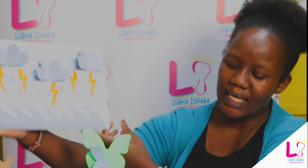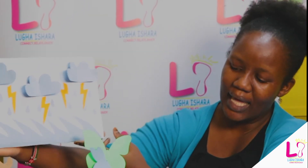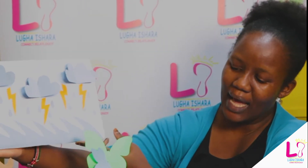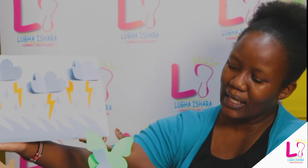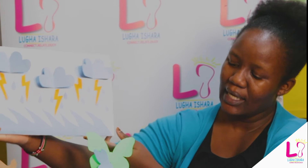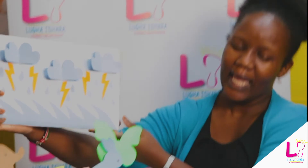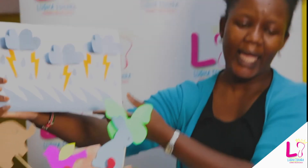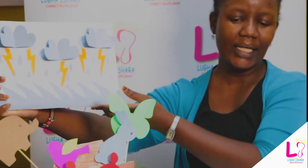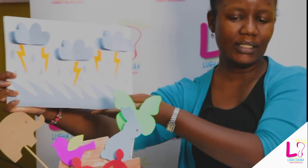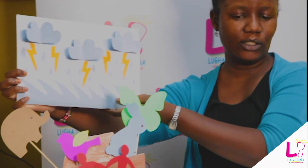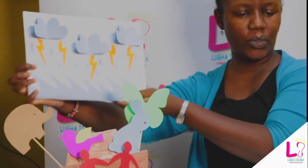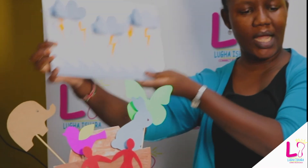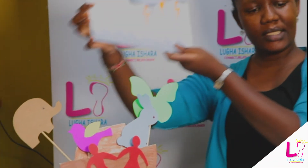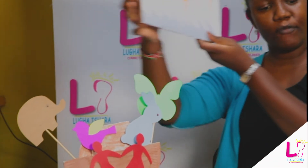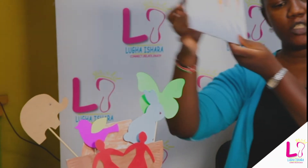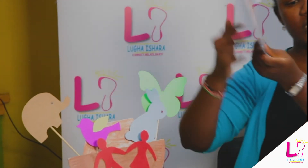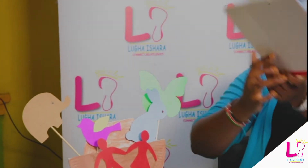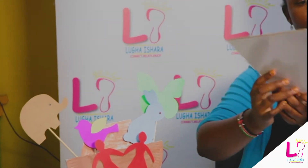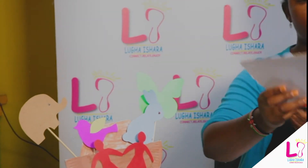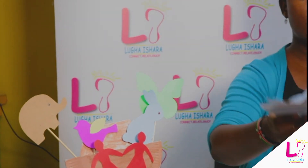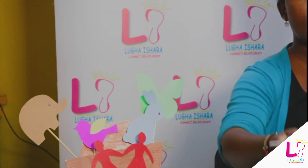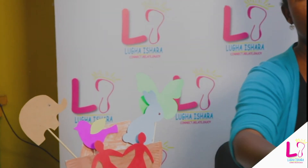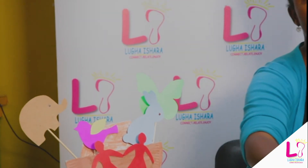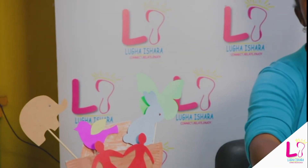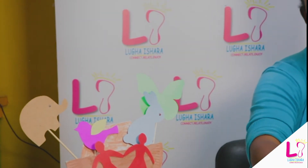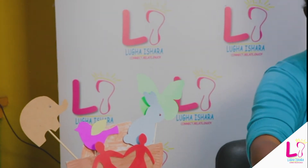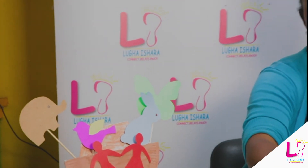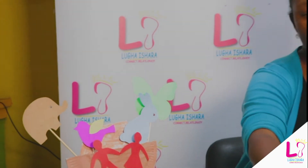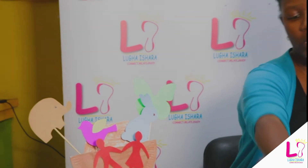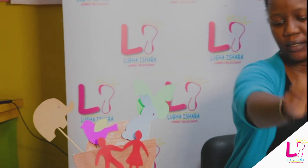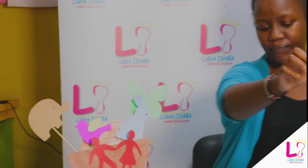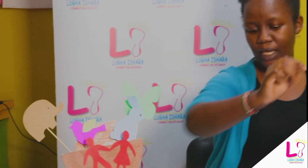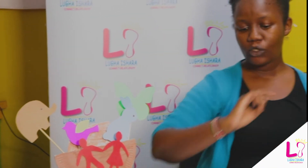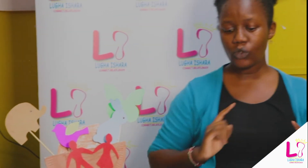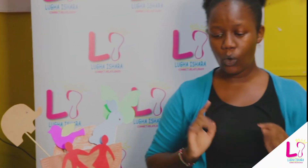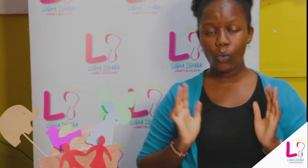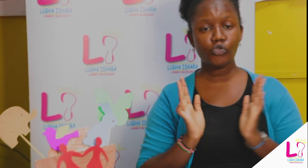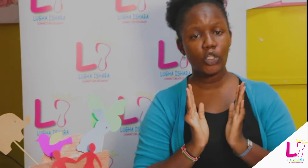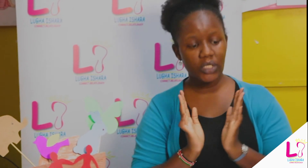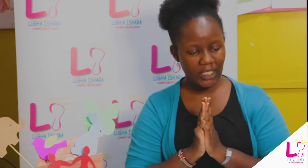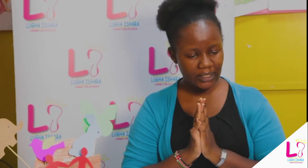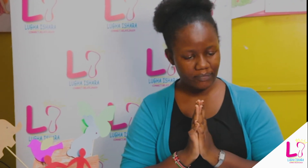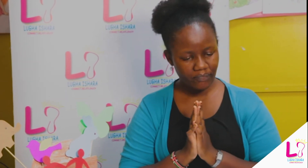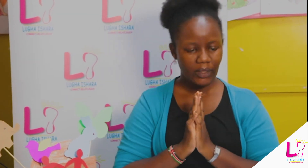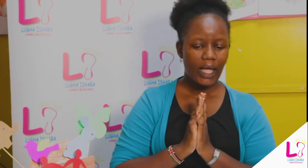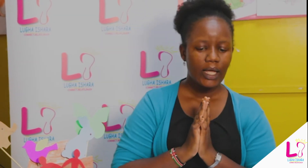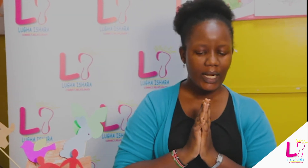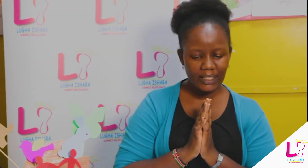the ark, and we had the 40 days and 40 nights of the rain. So, what will you need? Let us